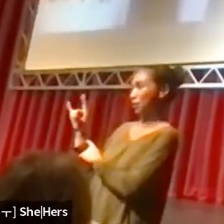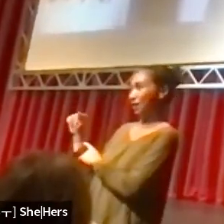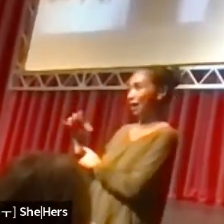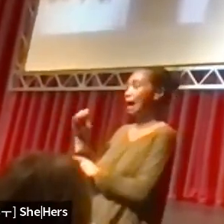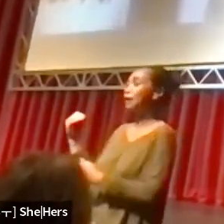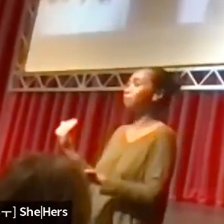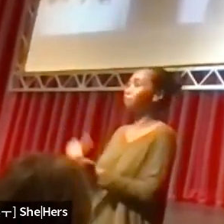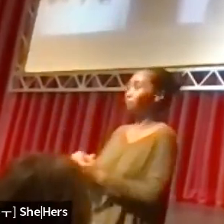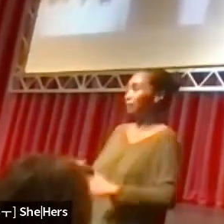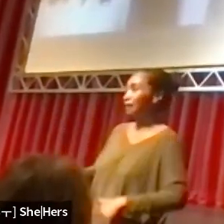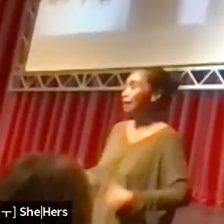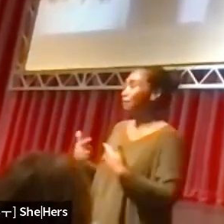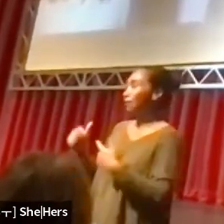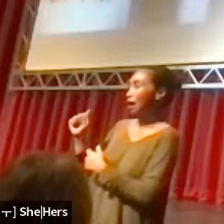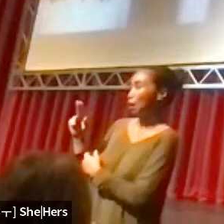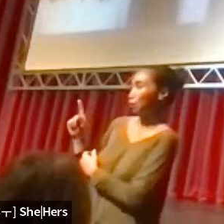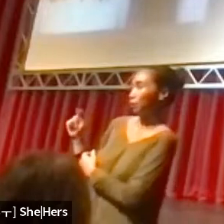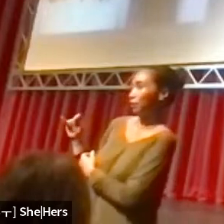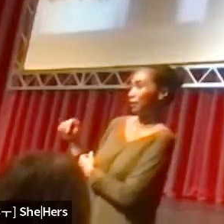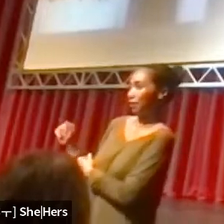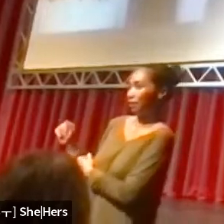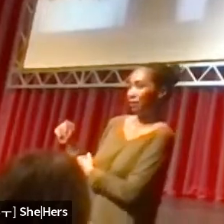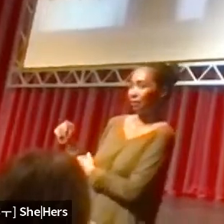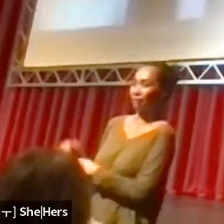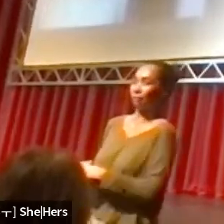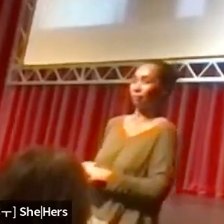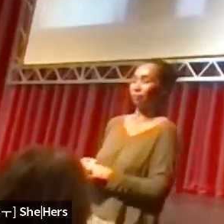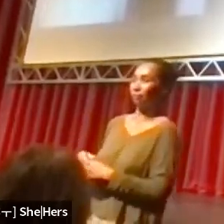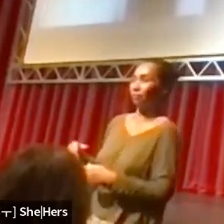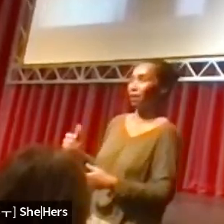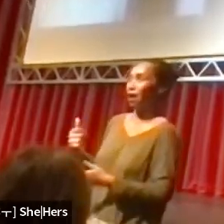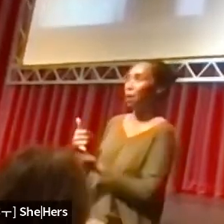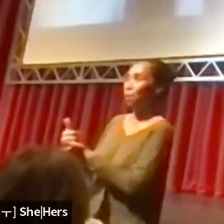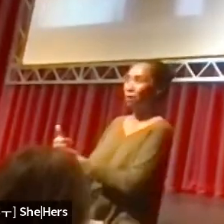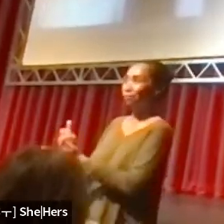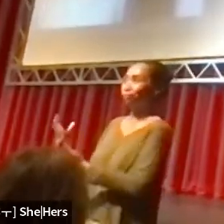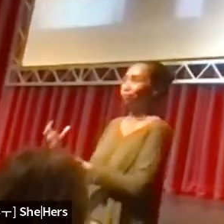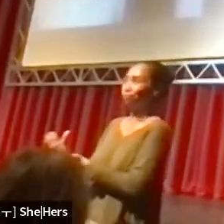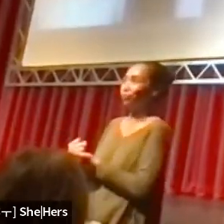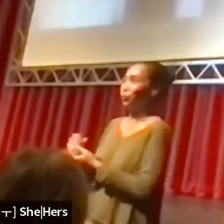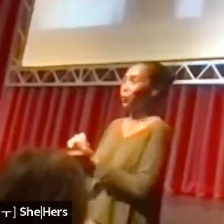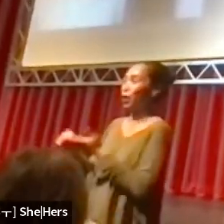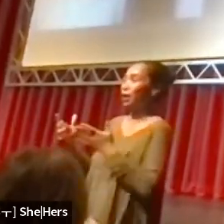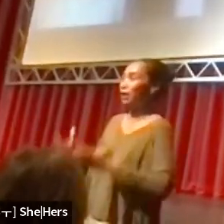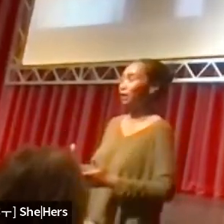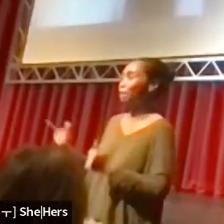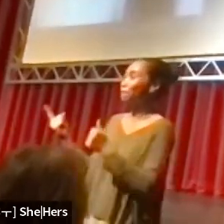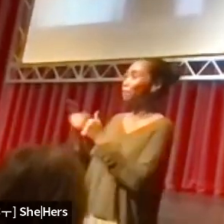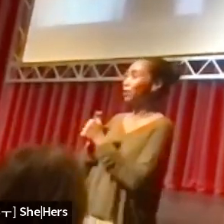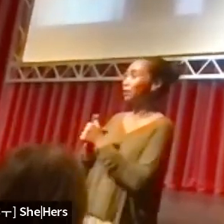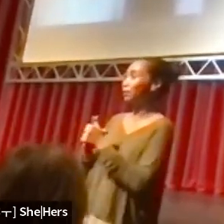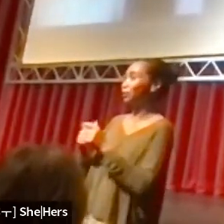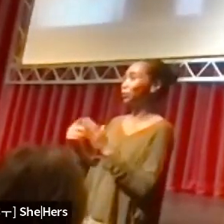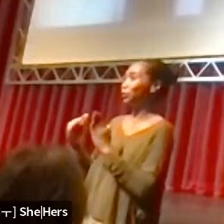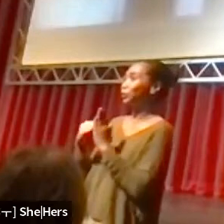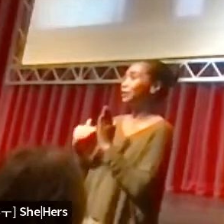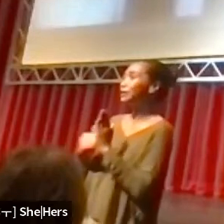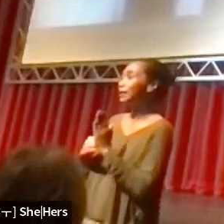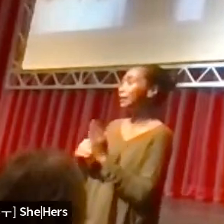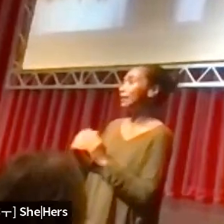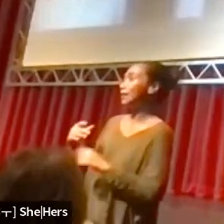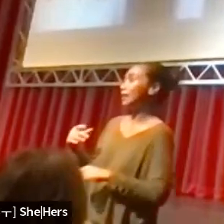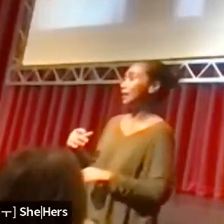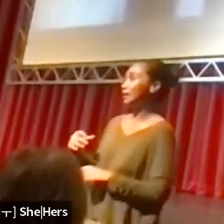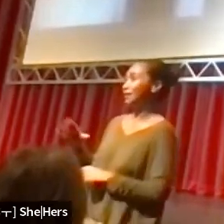their resurrection in Aotearoa. Sarita is an award-winning writer of the first New Zealand-Cambodian